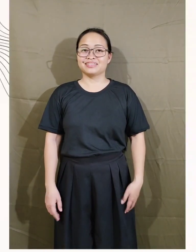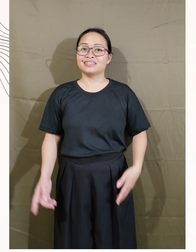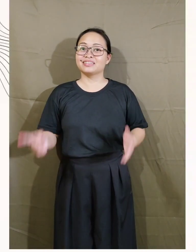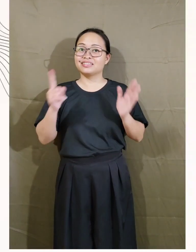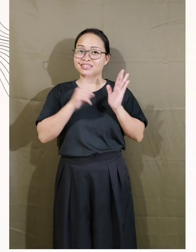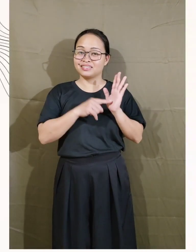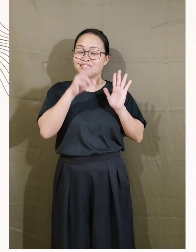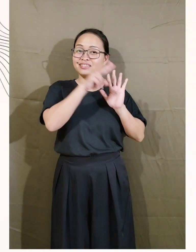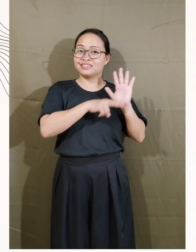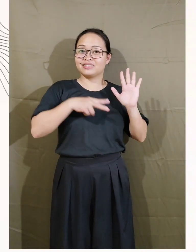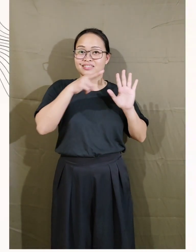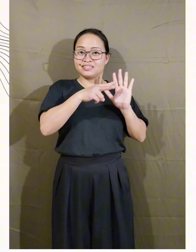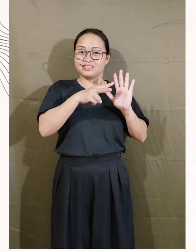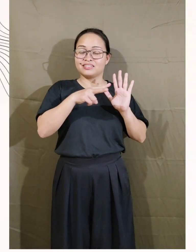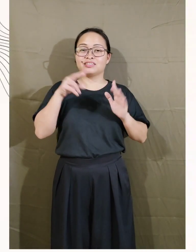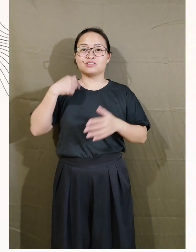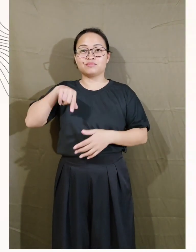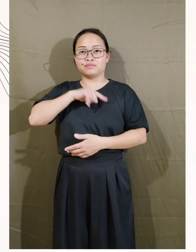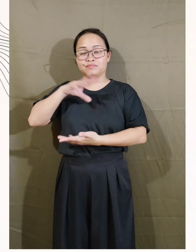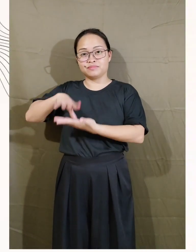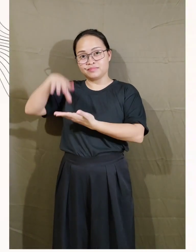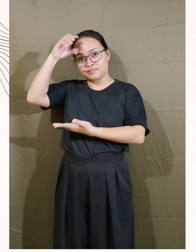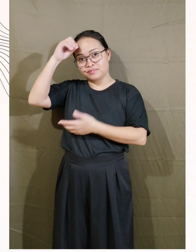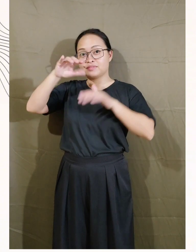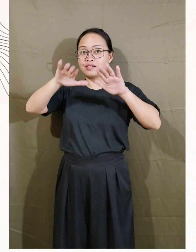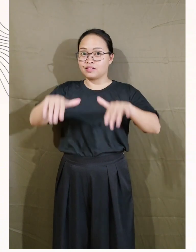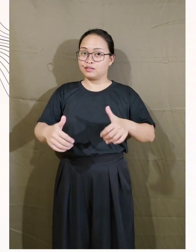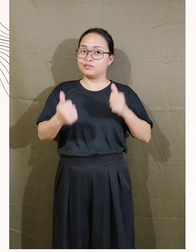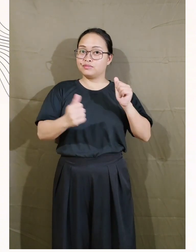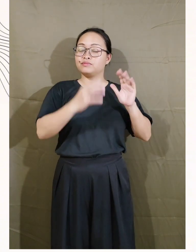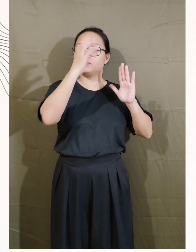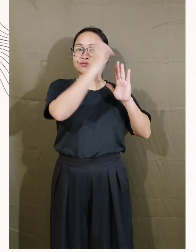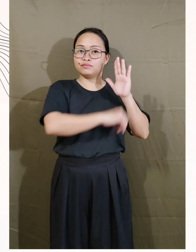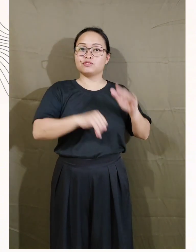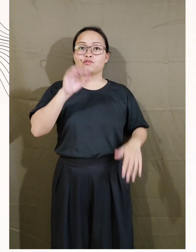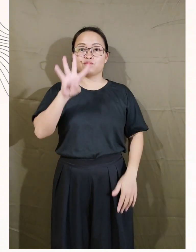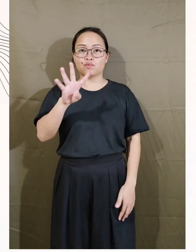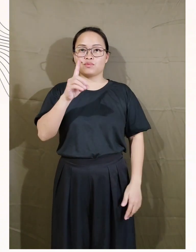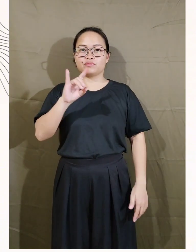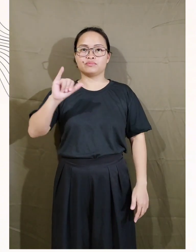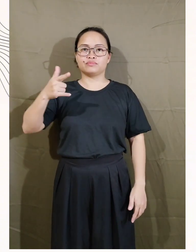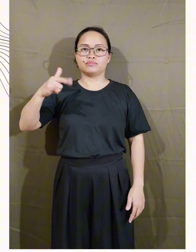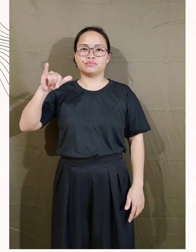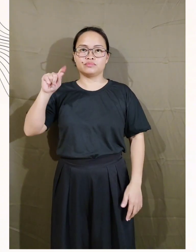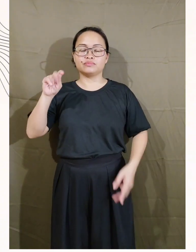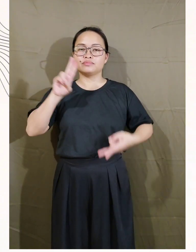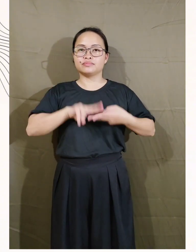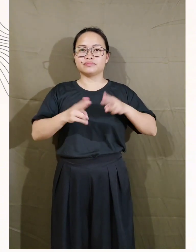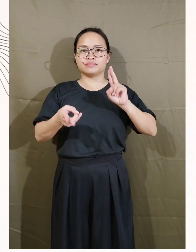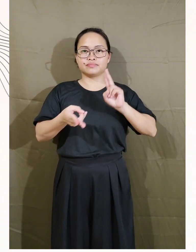In this video, we will learn how to subtract 4-digit numbers.